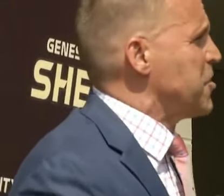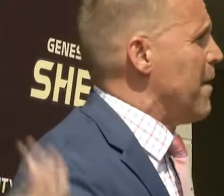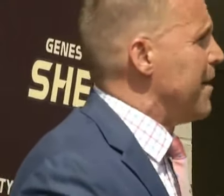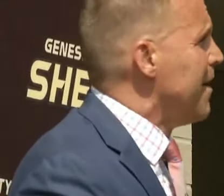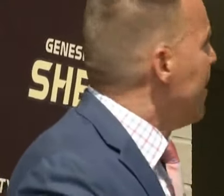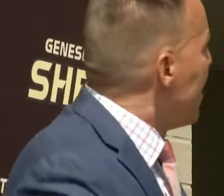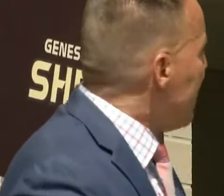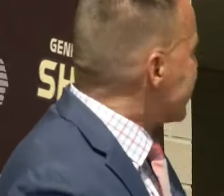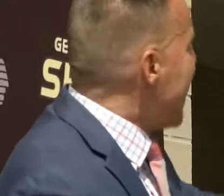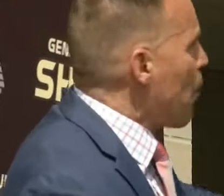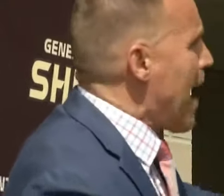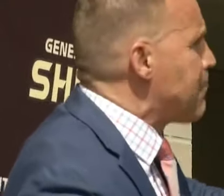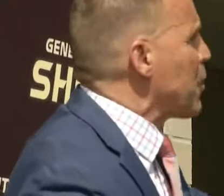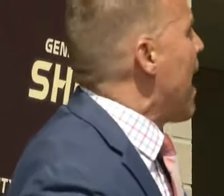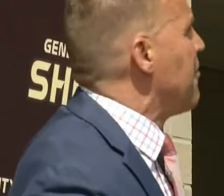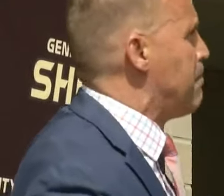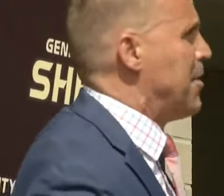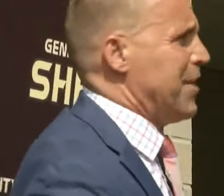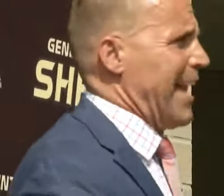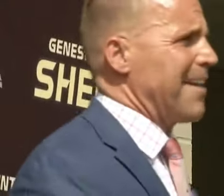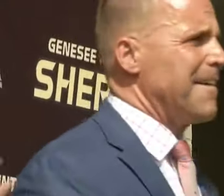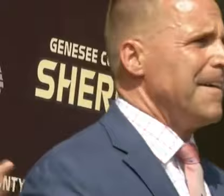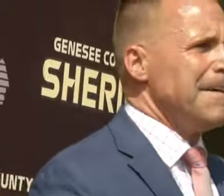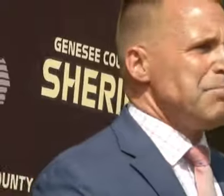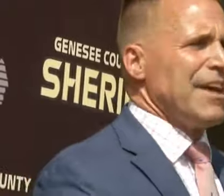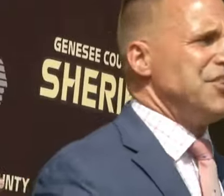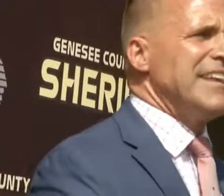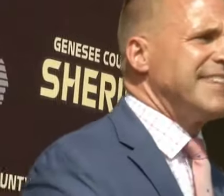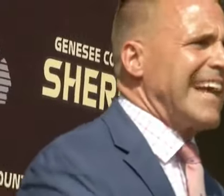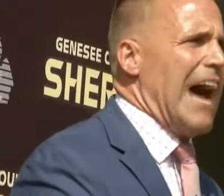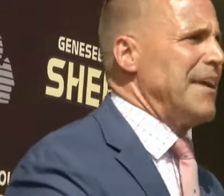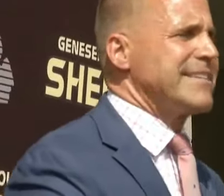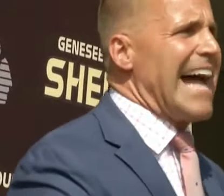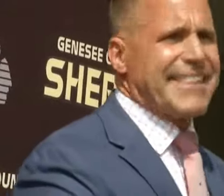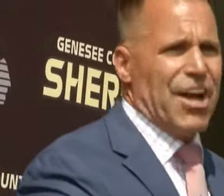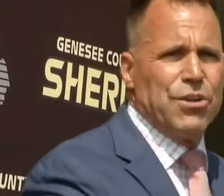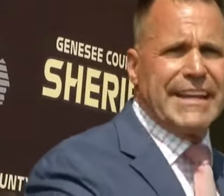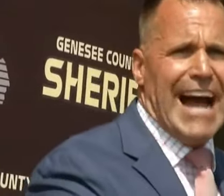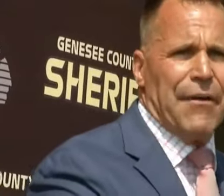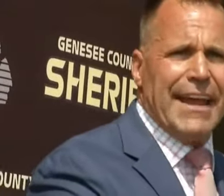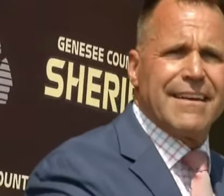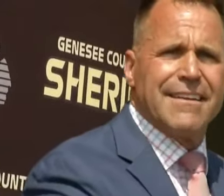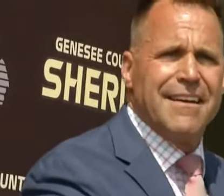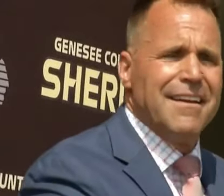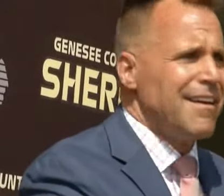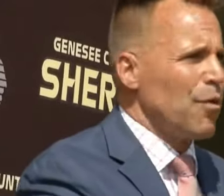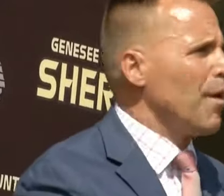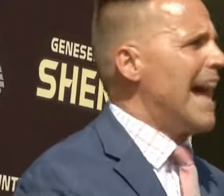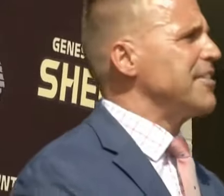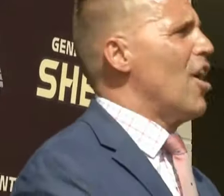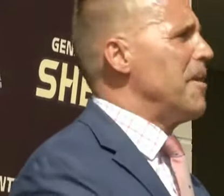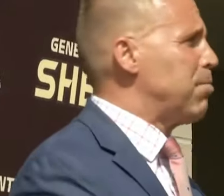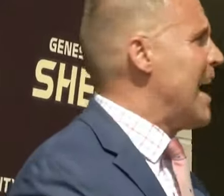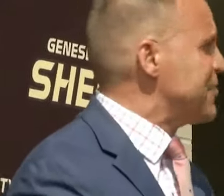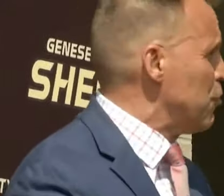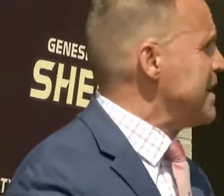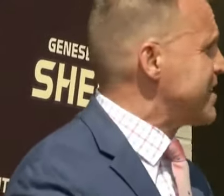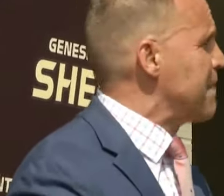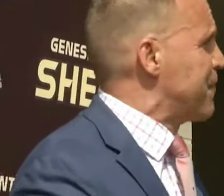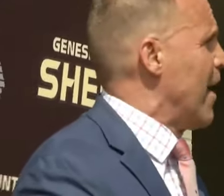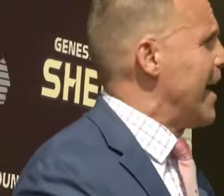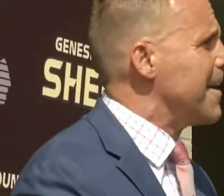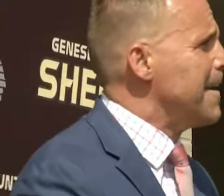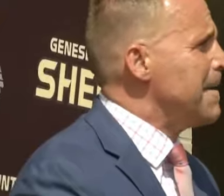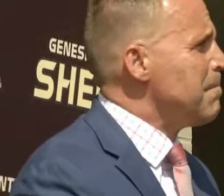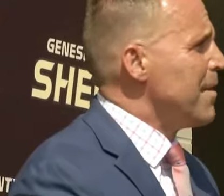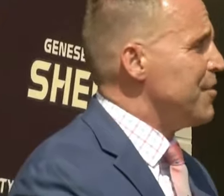of expungement that's now wrapped around the building, Genesee County is not the only county. We're not the only place you'll be